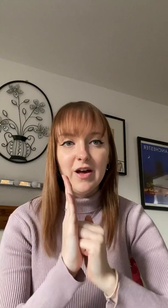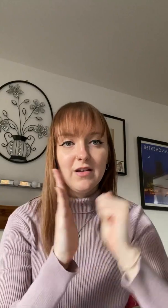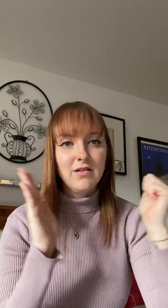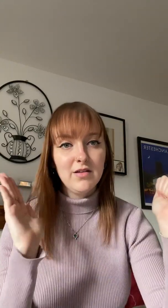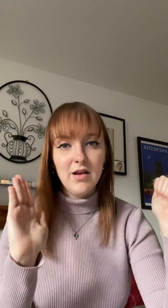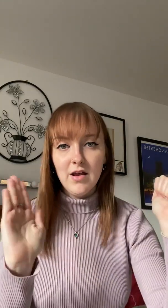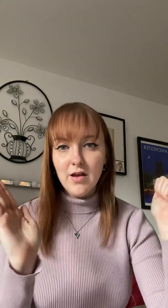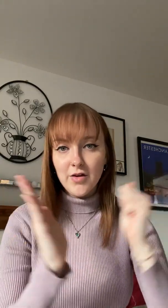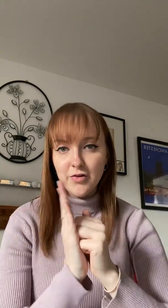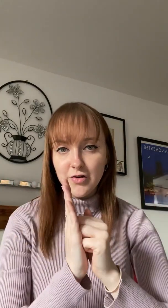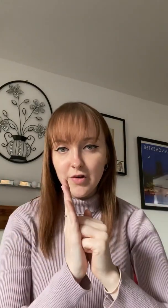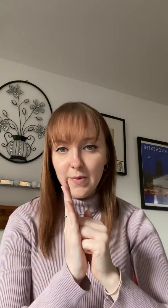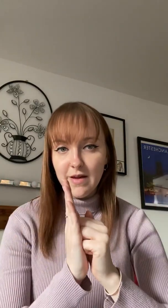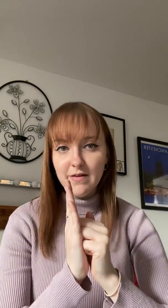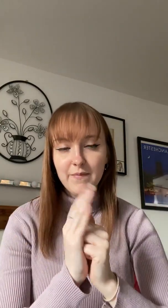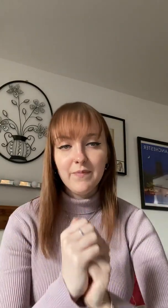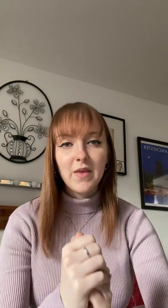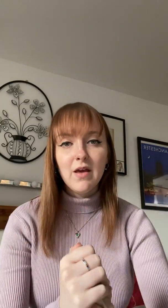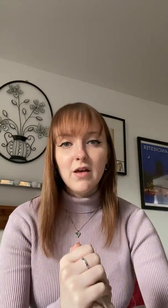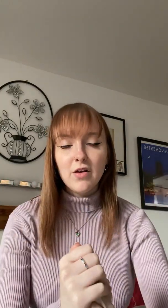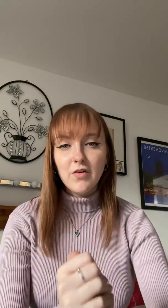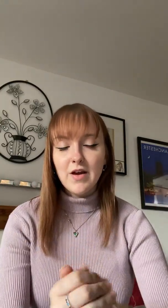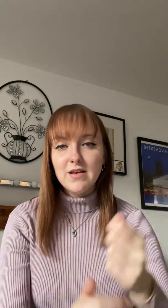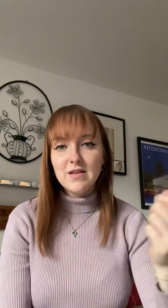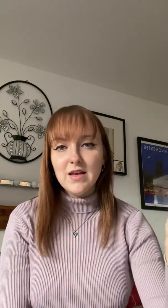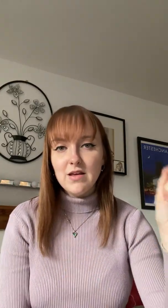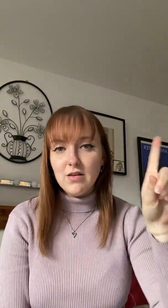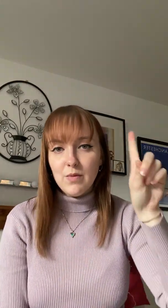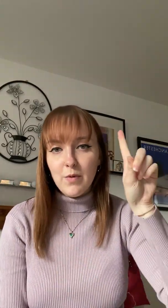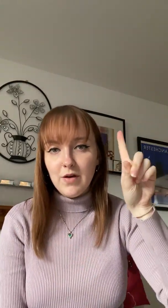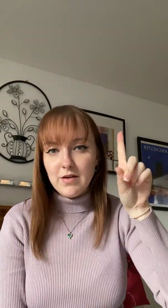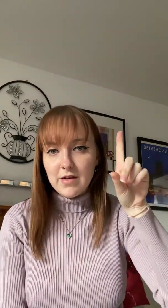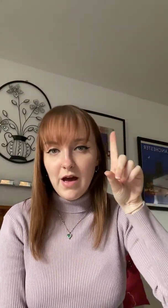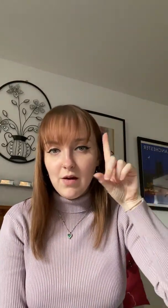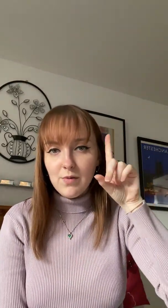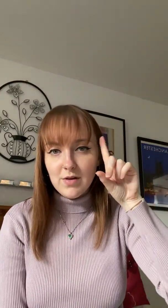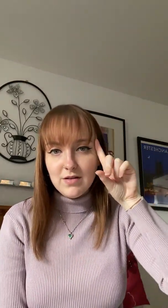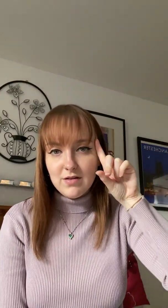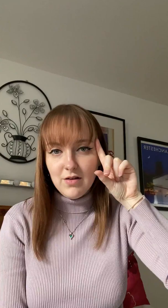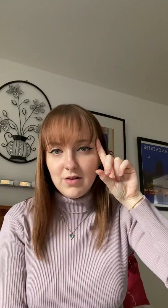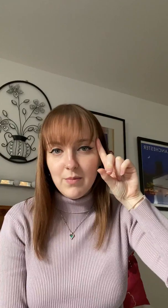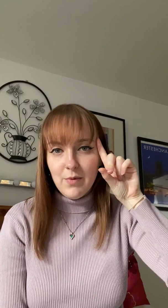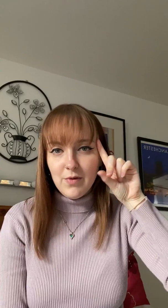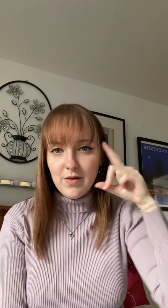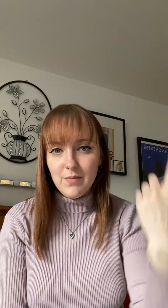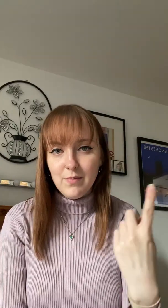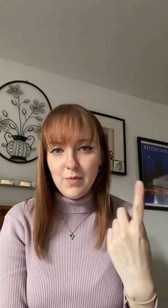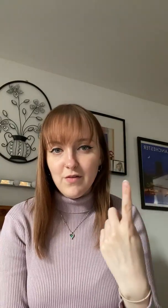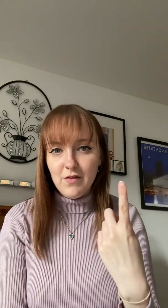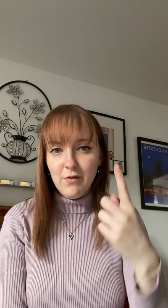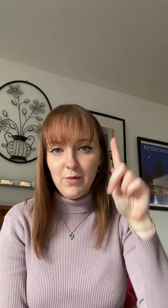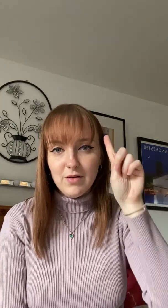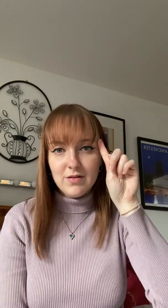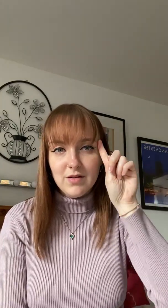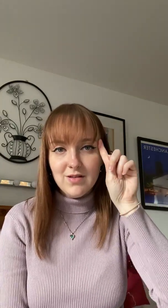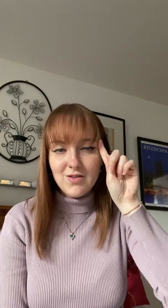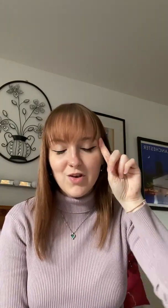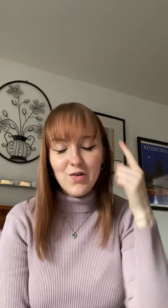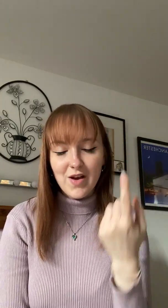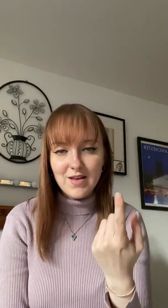hand. Stupid. Crazy, you point outwards to your temple and then move it forwards. So